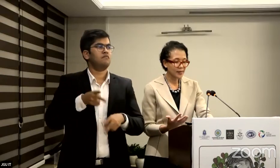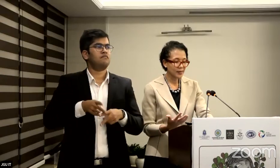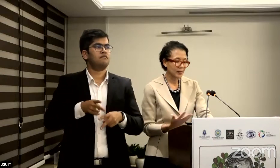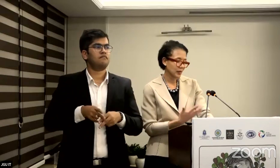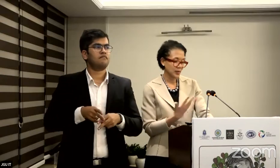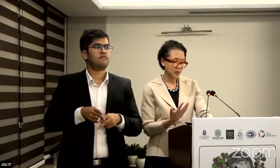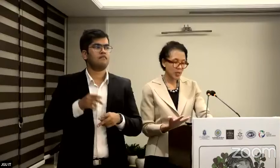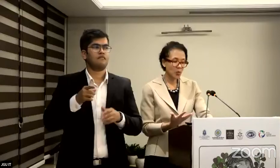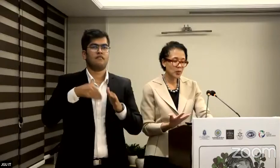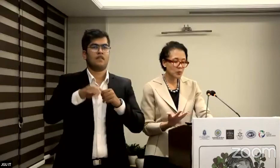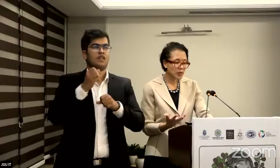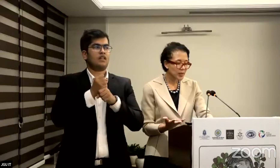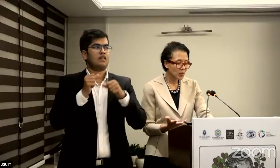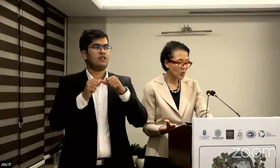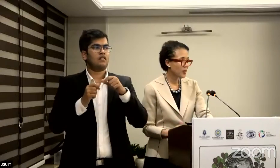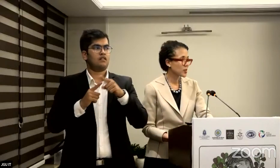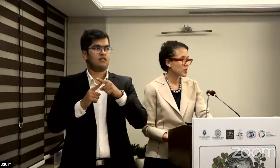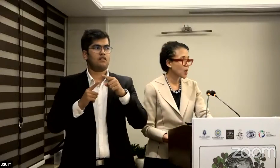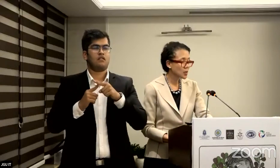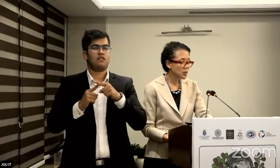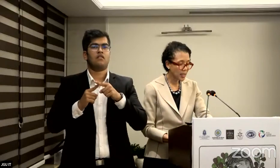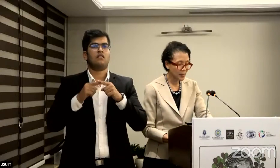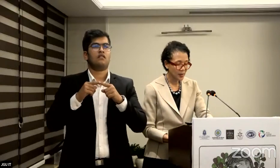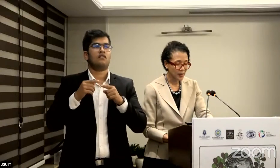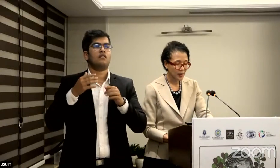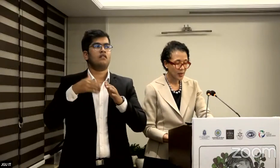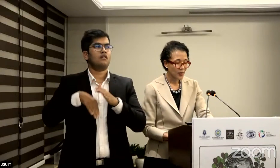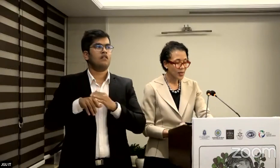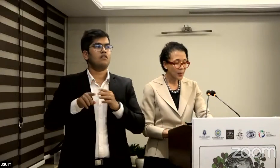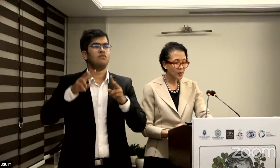GATT, as we know, was really no more than a small